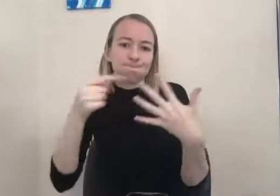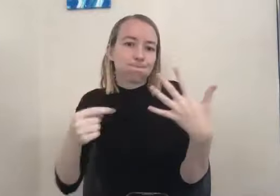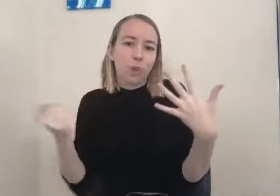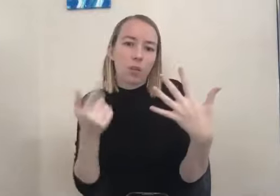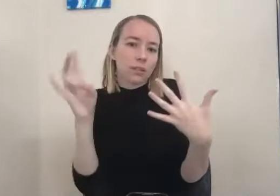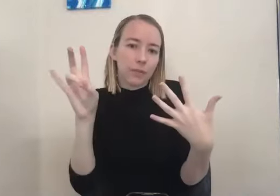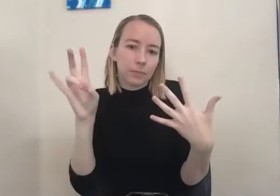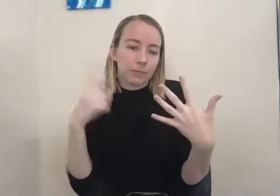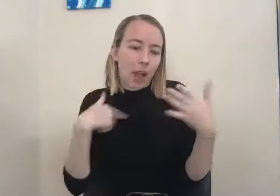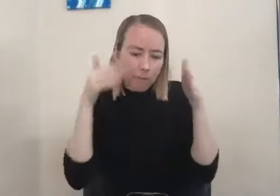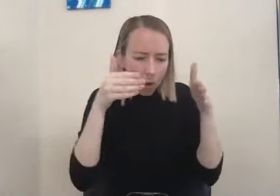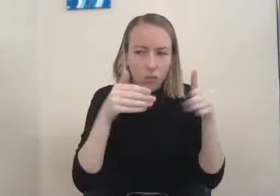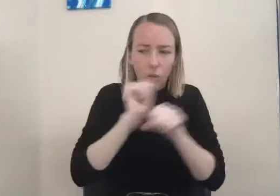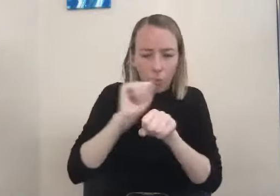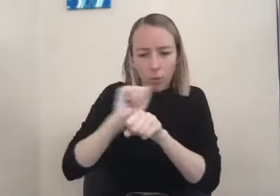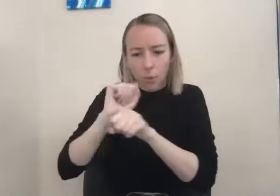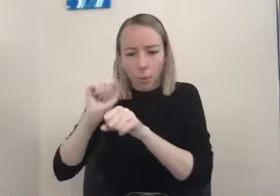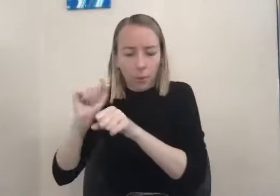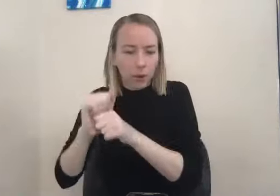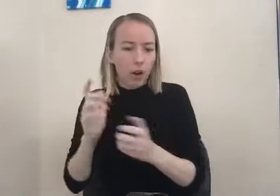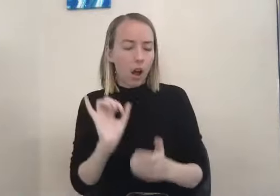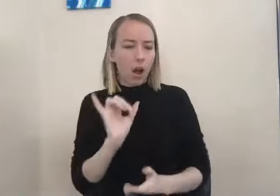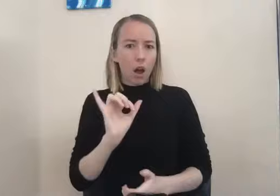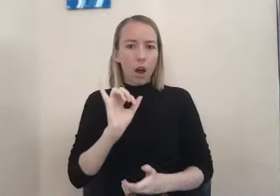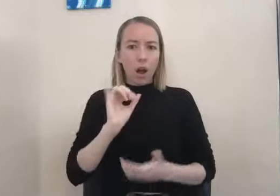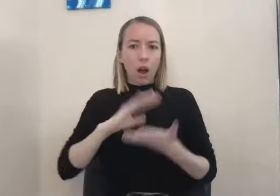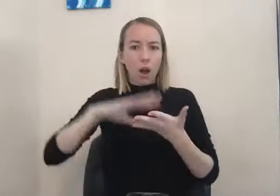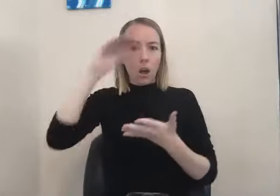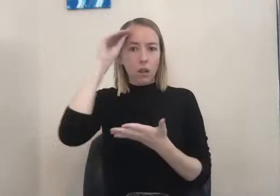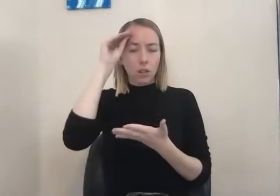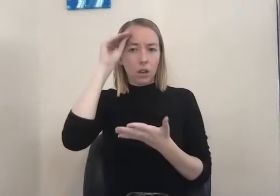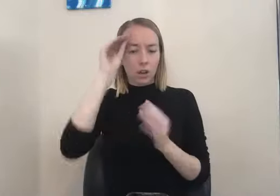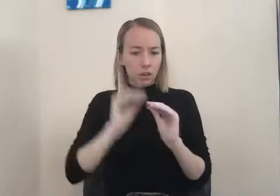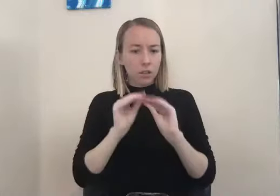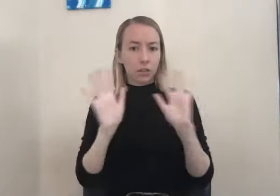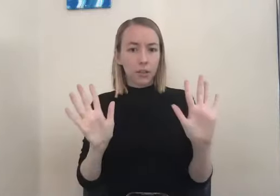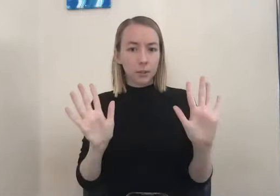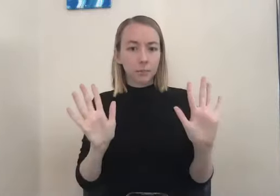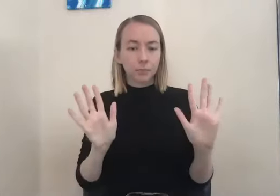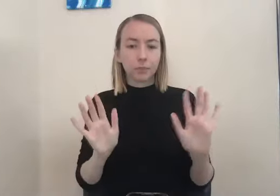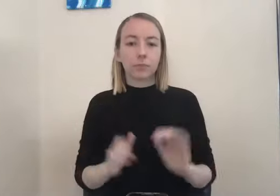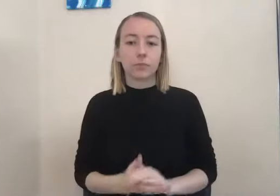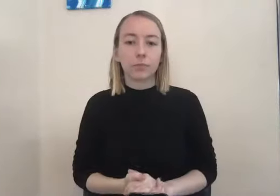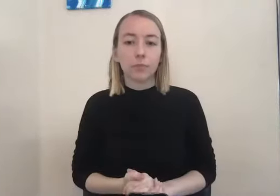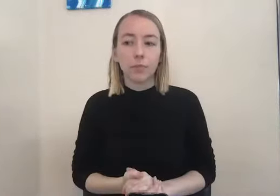my steps the second time round, was the 7 deadly sins. I